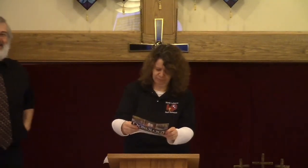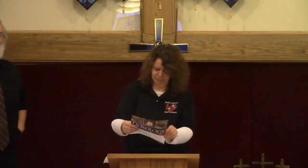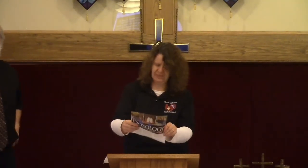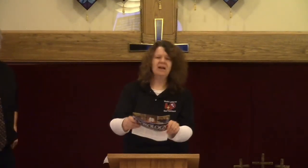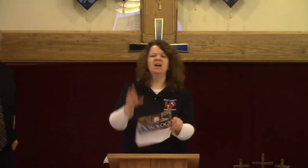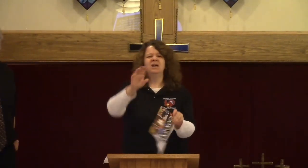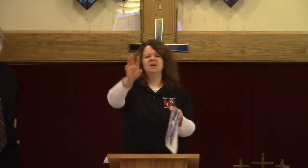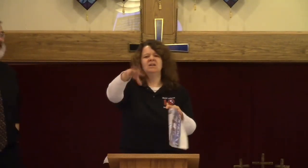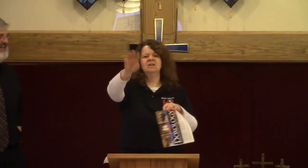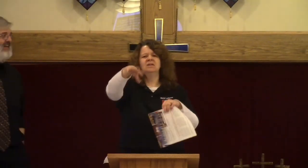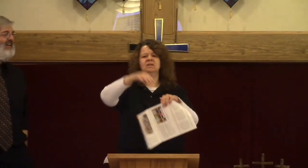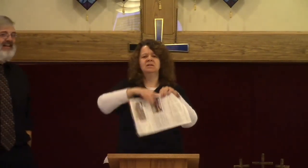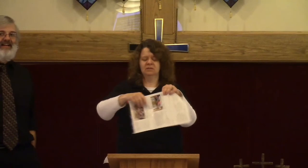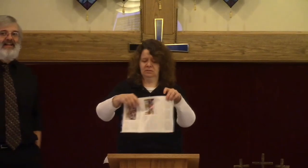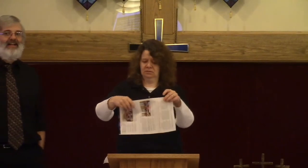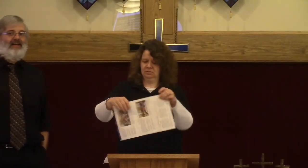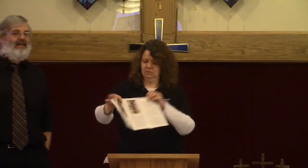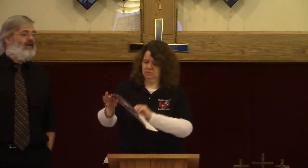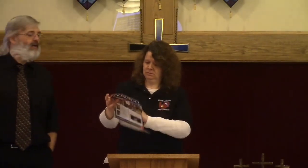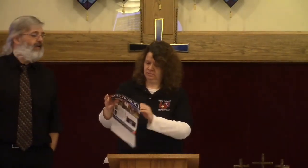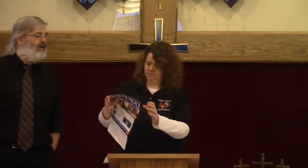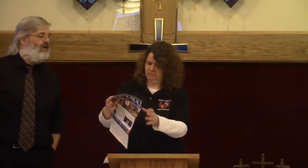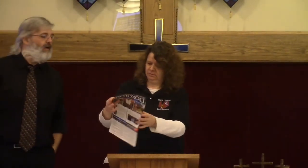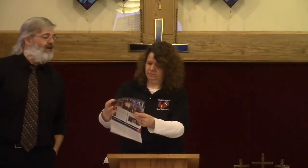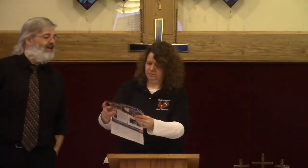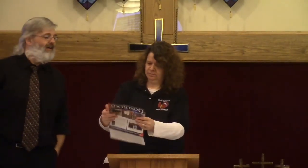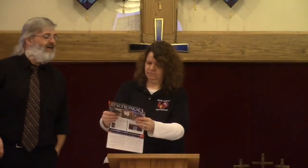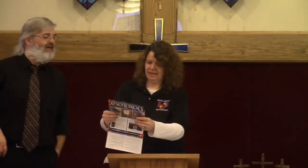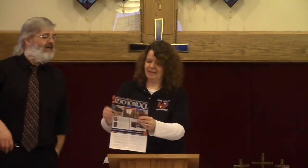Yeah. You want to hear it?